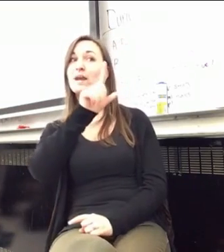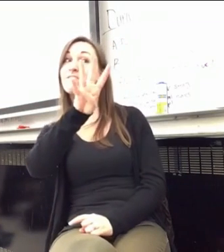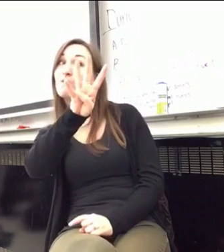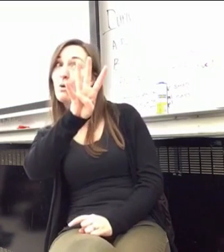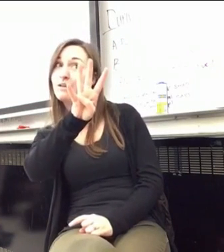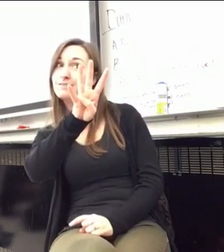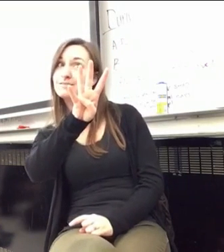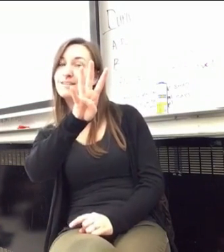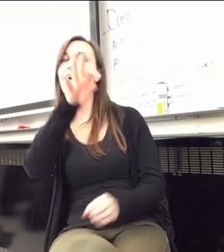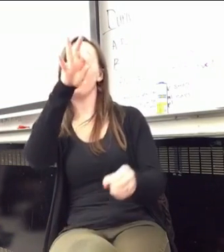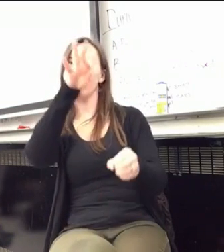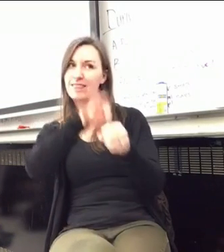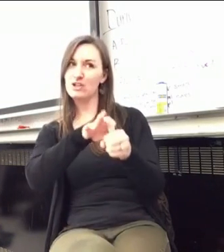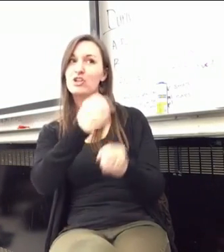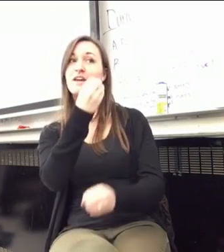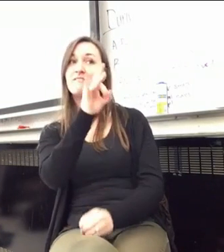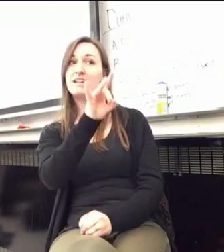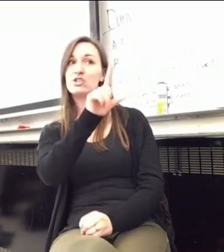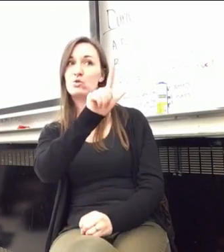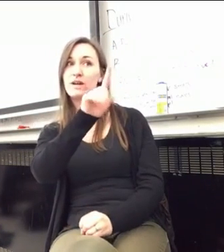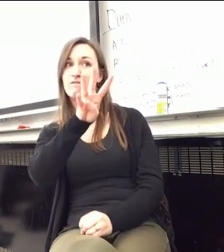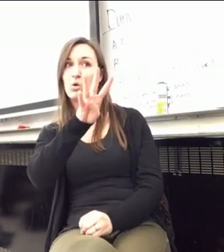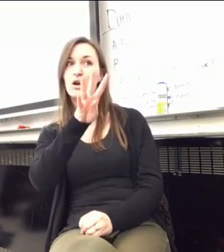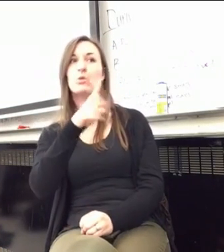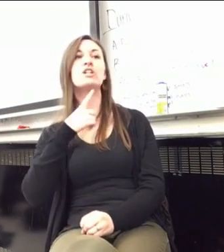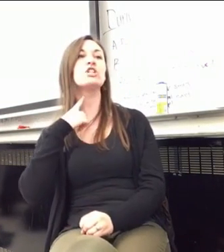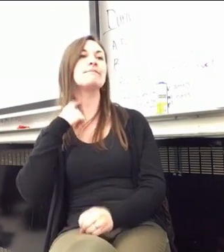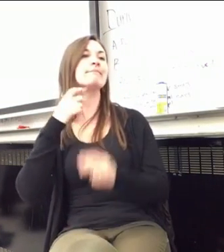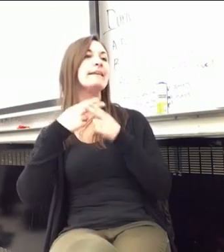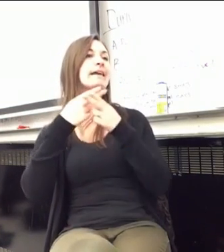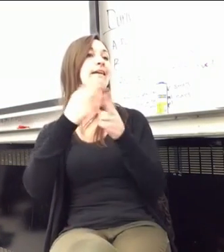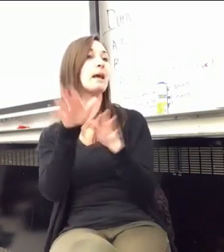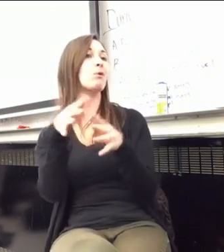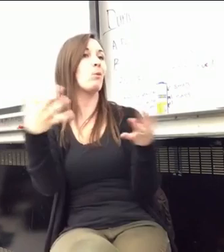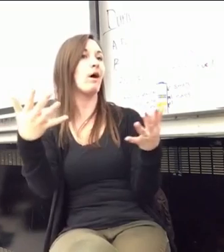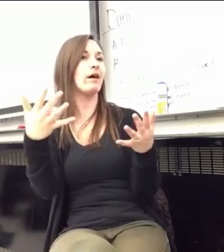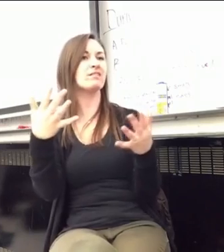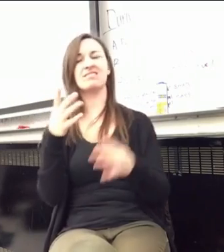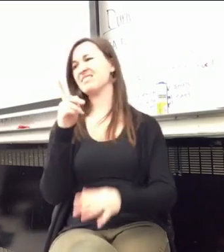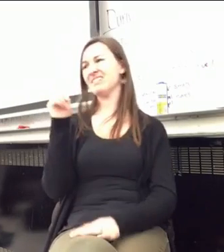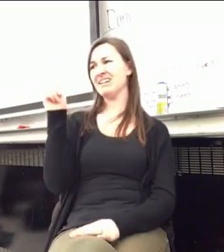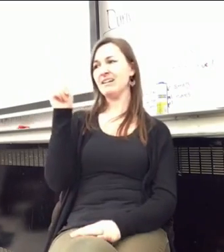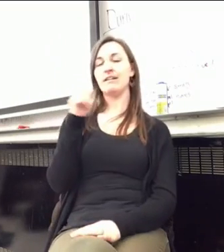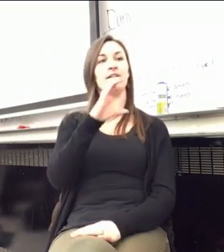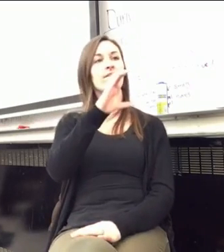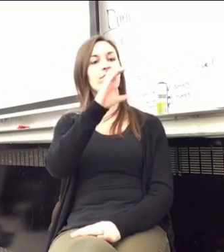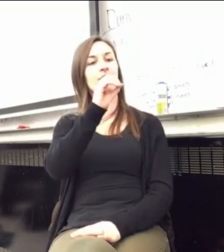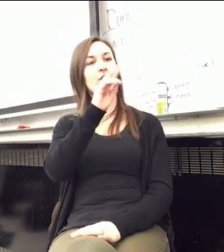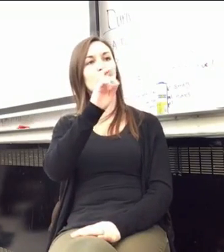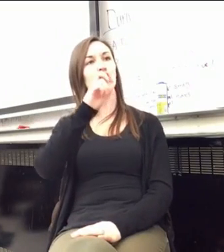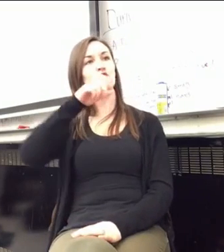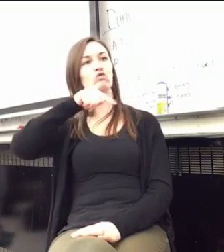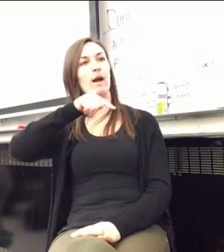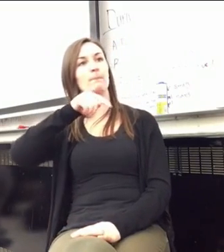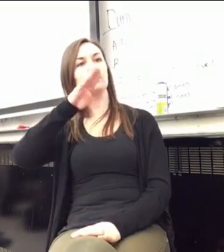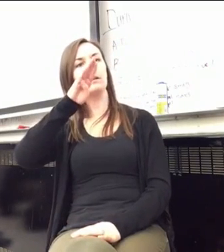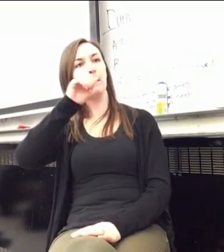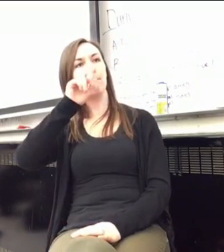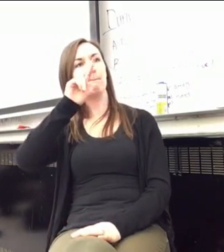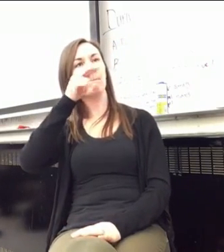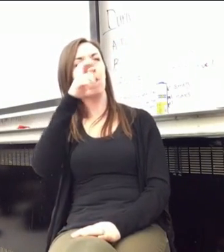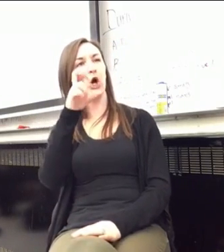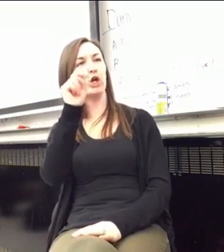1824. Election of 1824, which is nicknamed what? The bad one. the corrupt. The corrupt bargain. Don't put the bad one on